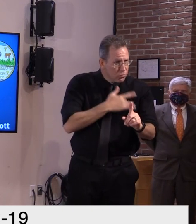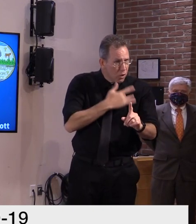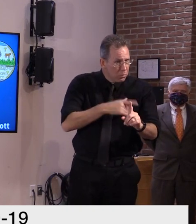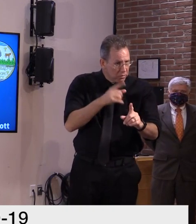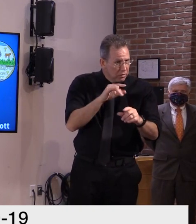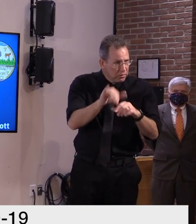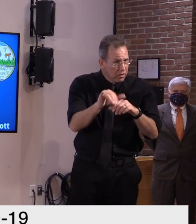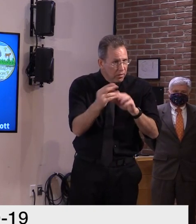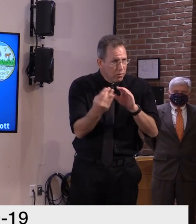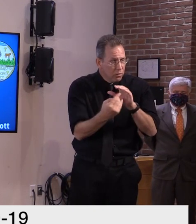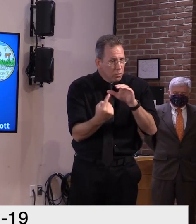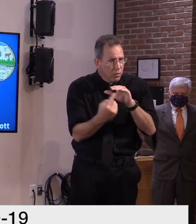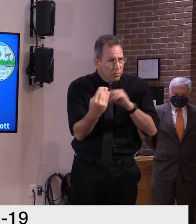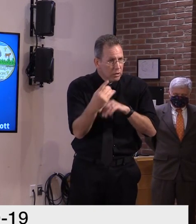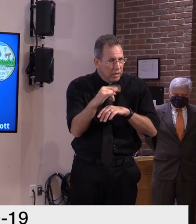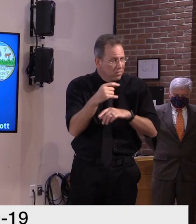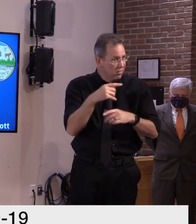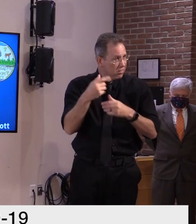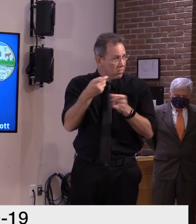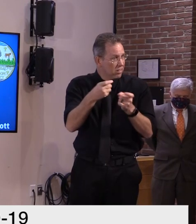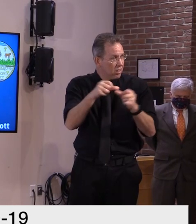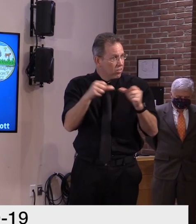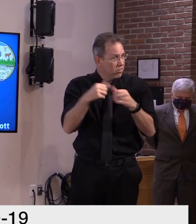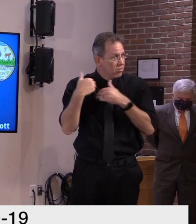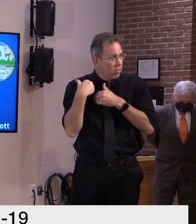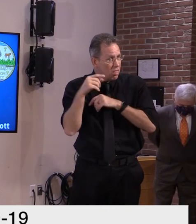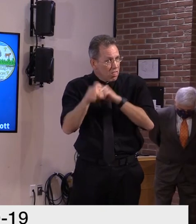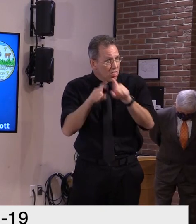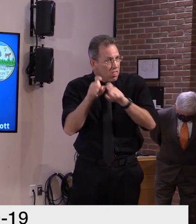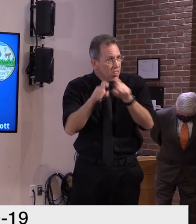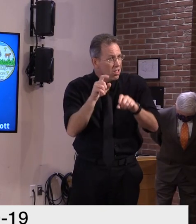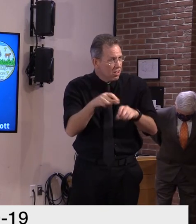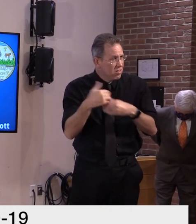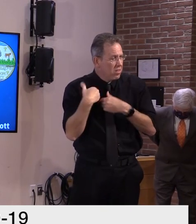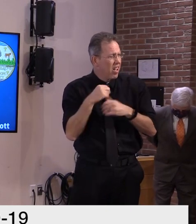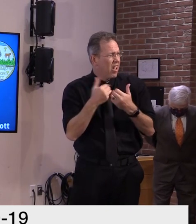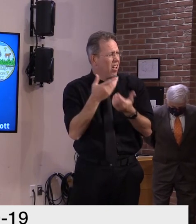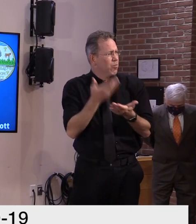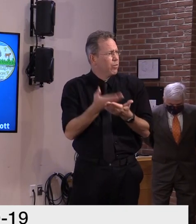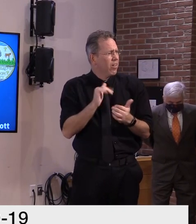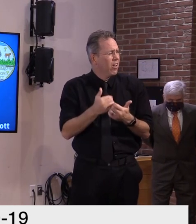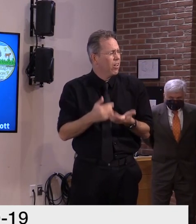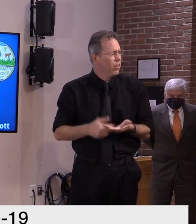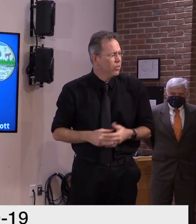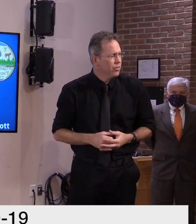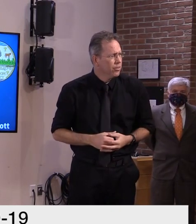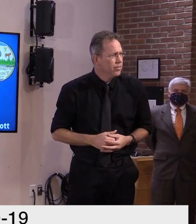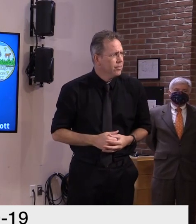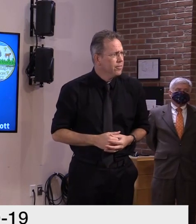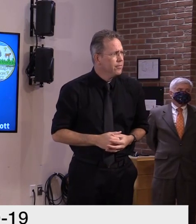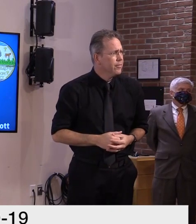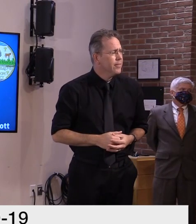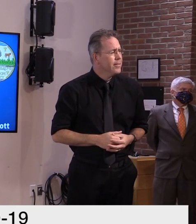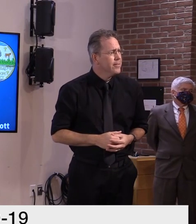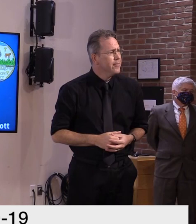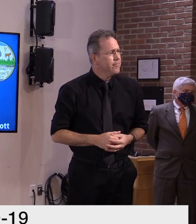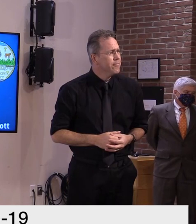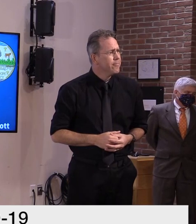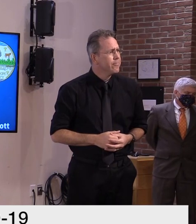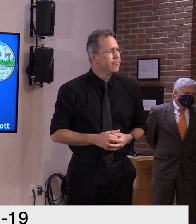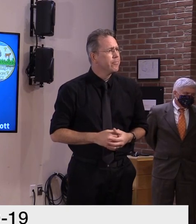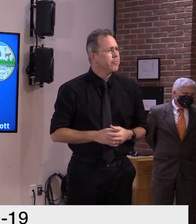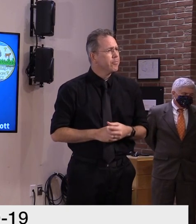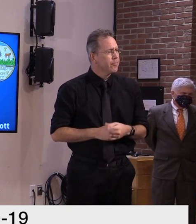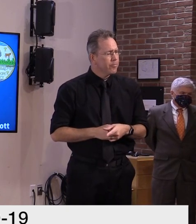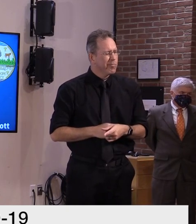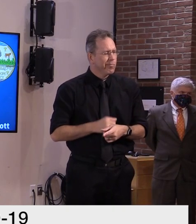That's really the education and compliance point of compliance where we're going to ask people. And when if